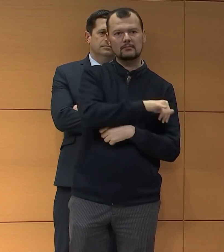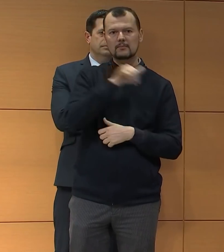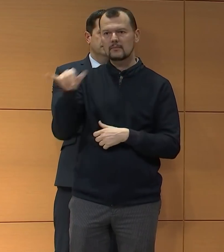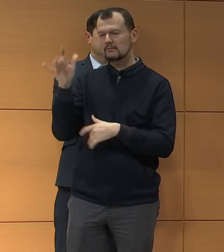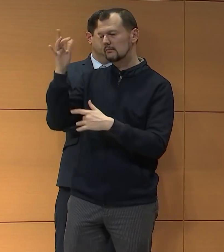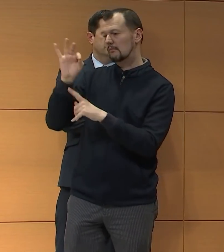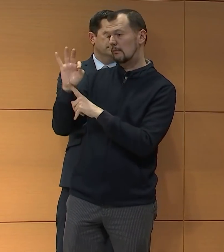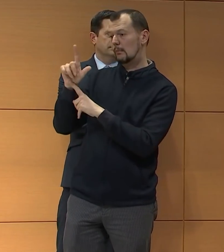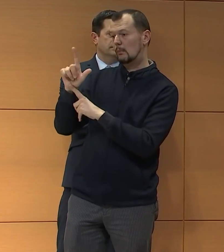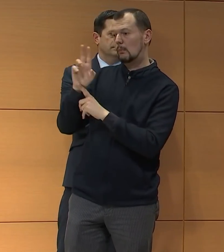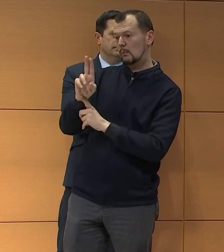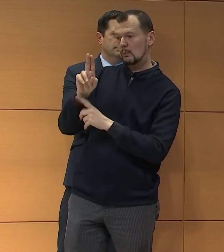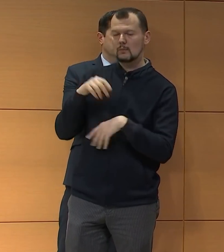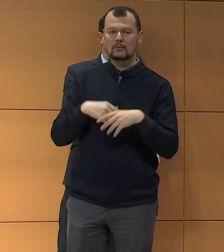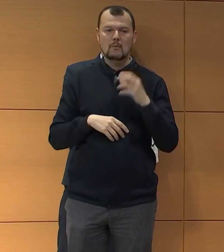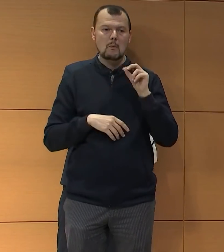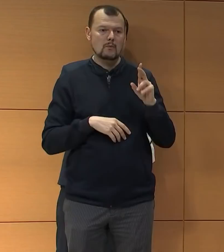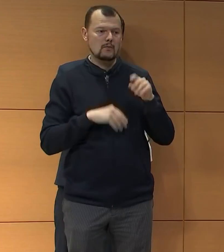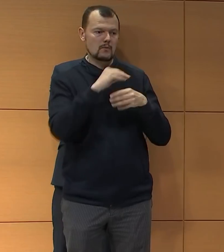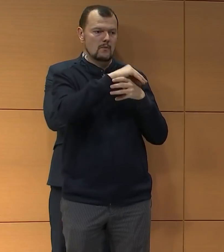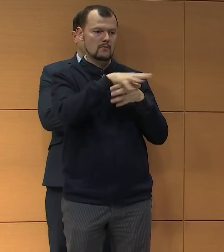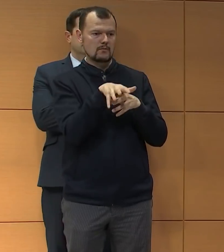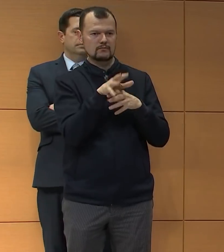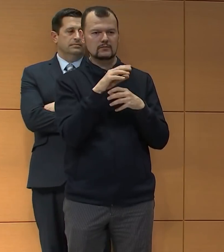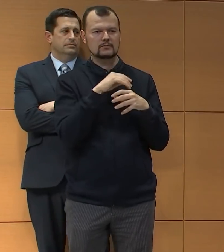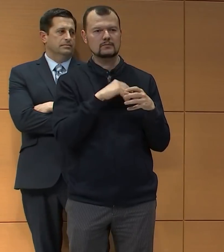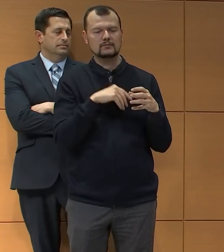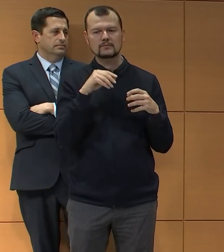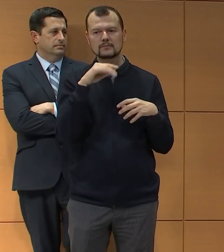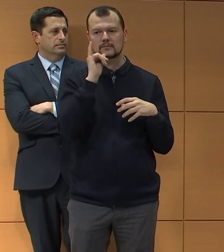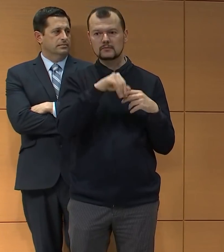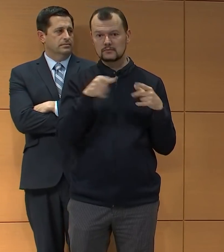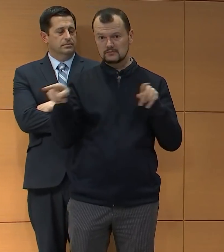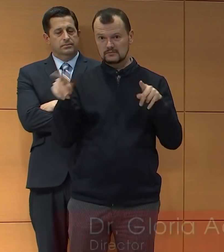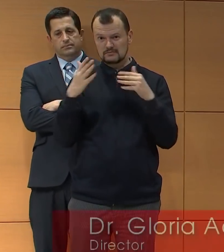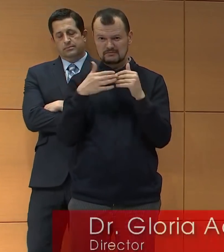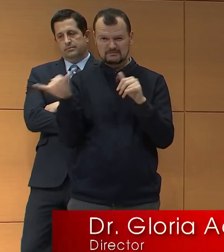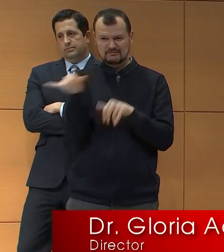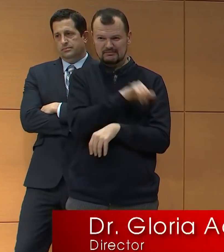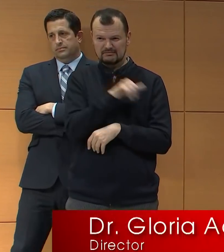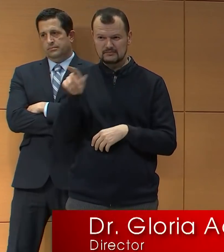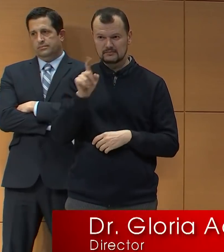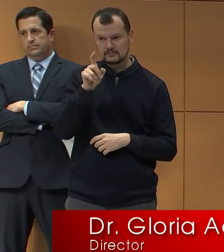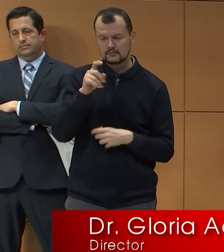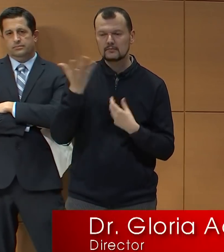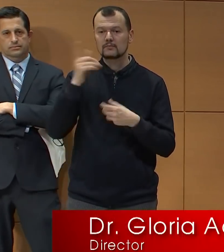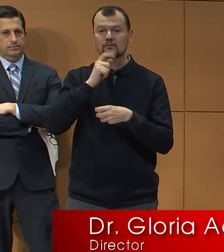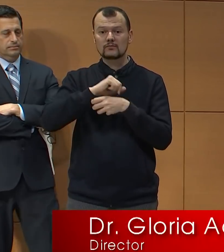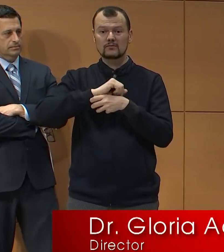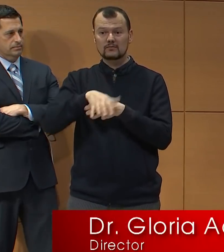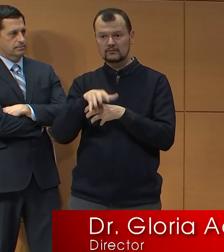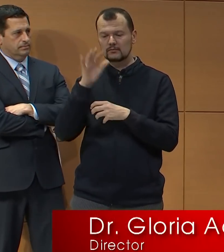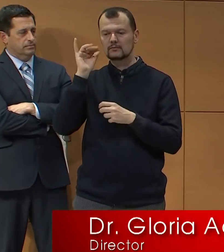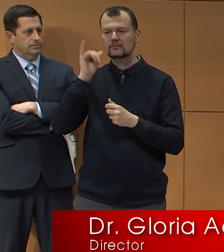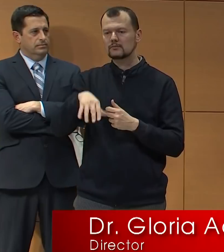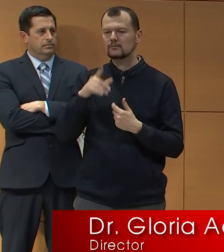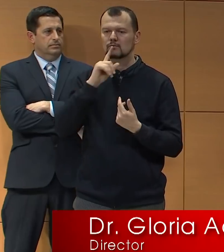that, please. So the novel coronavirus, like all new viruses